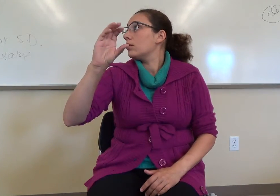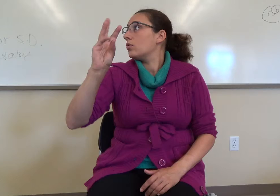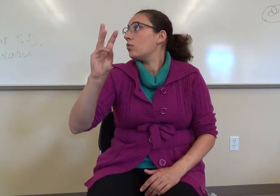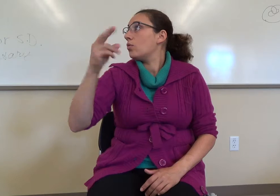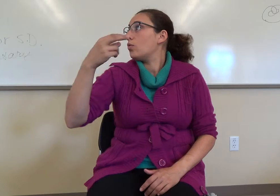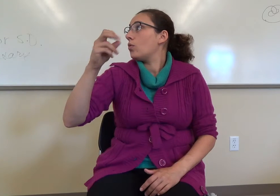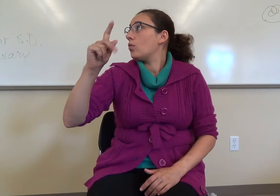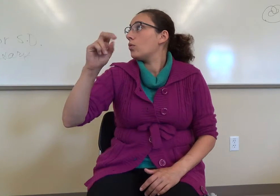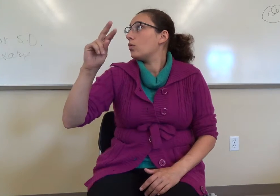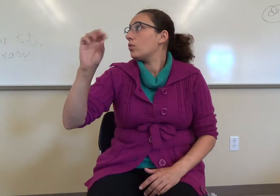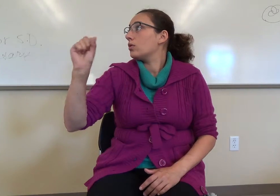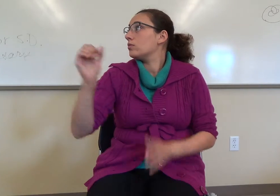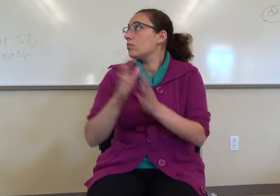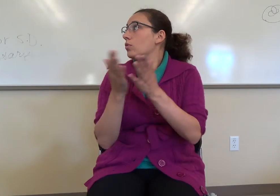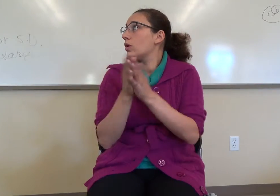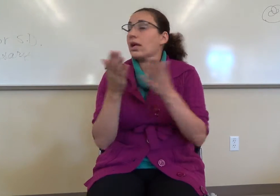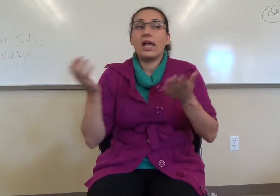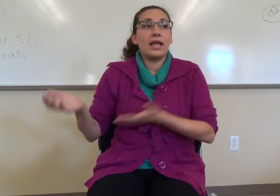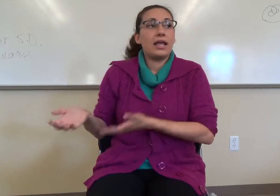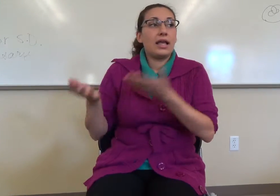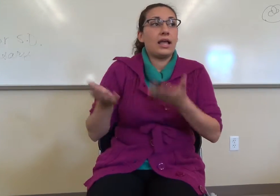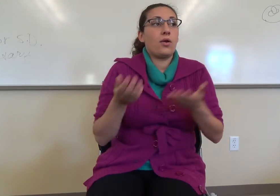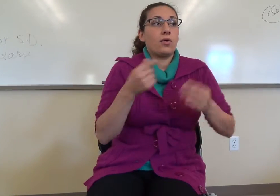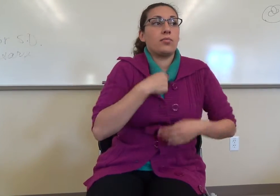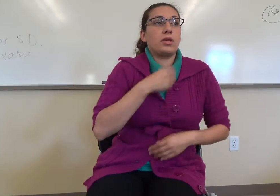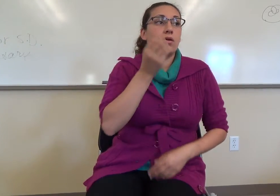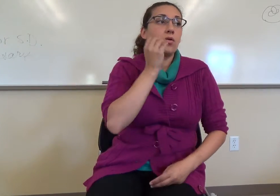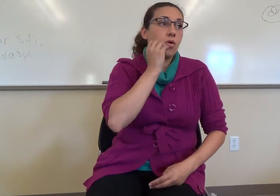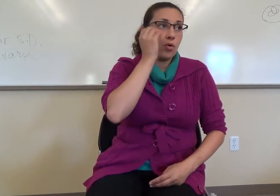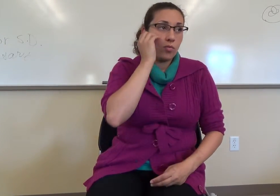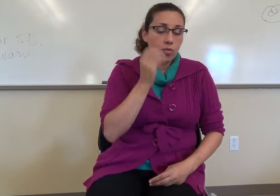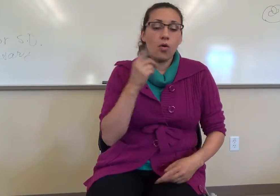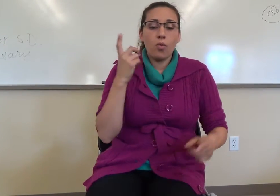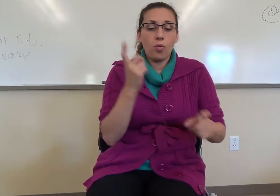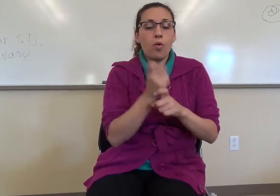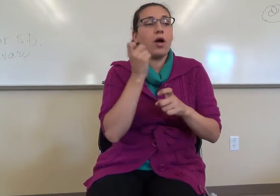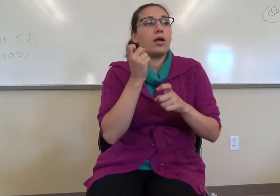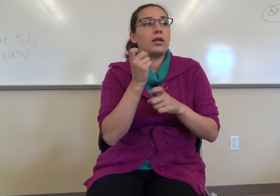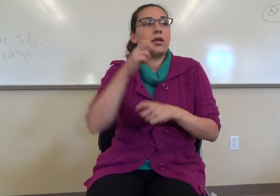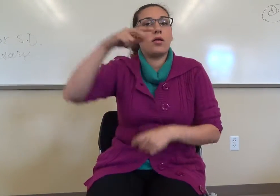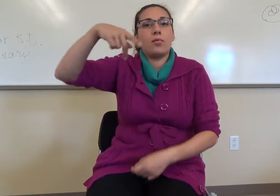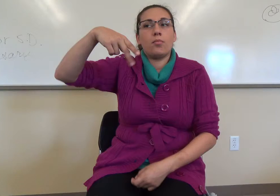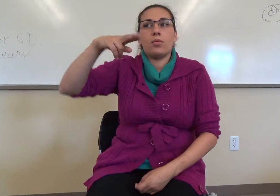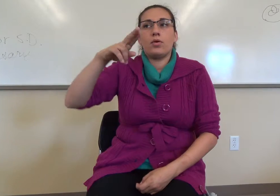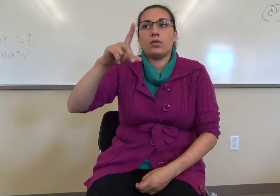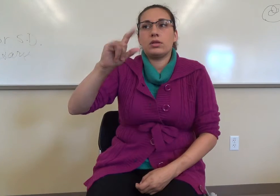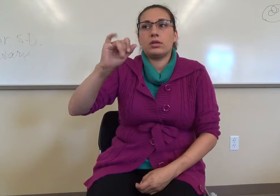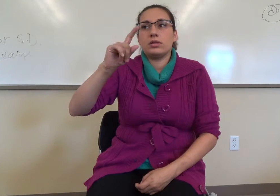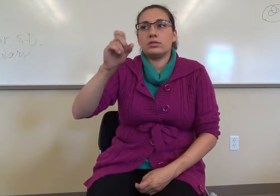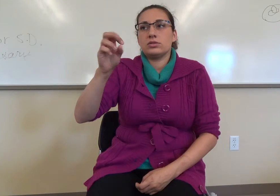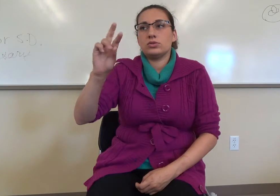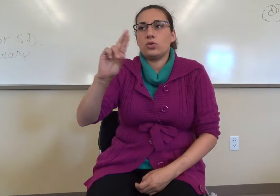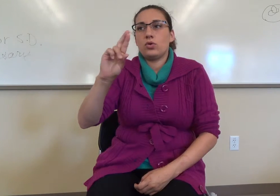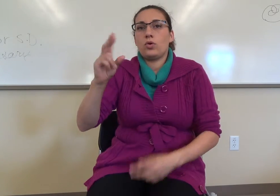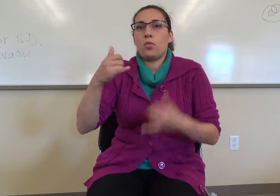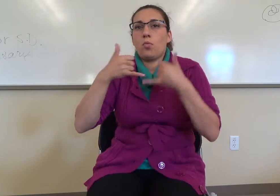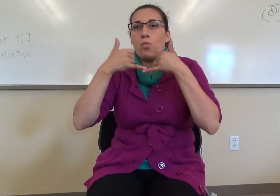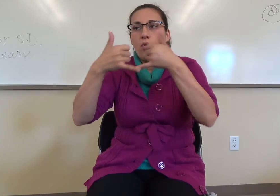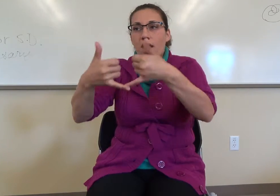Alabama childhood and the Civil Rights Movement, won a Pulitzer Prize. So this is helpful. We can cross that off.